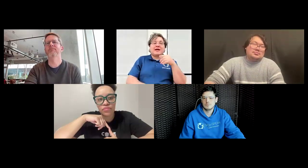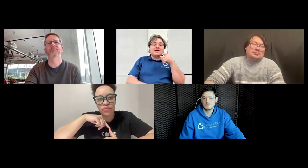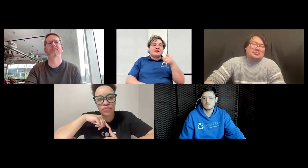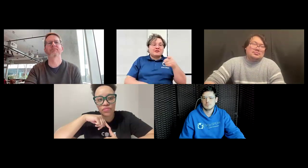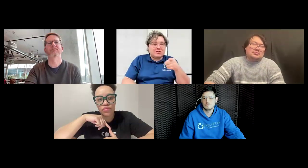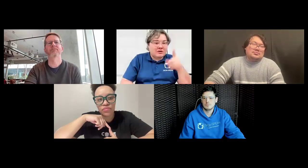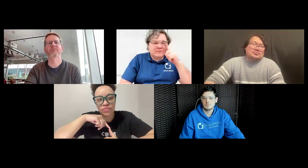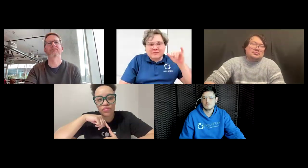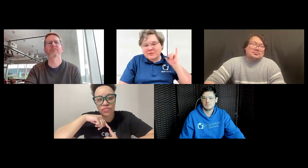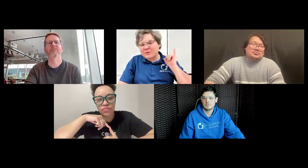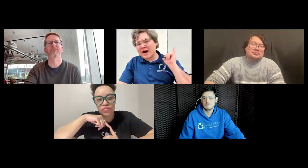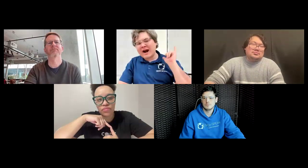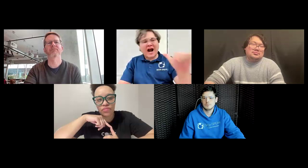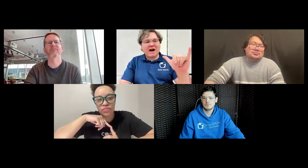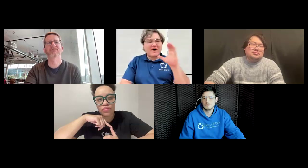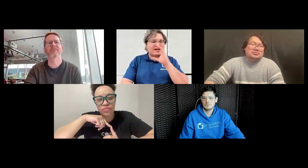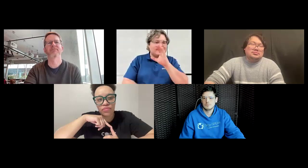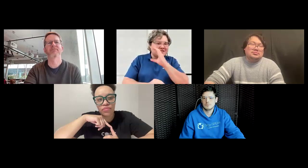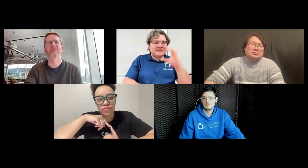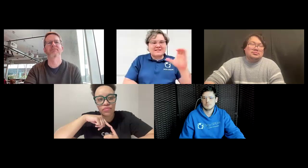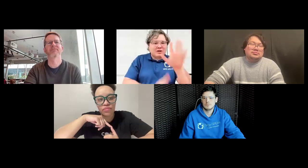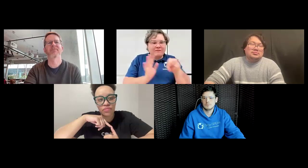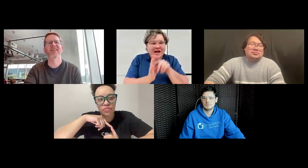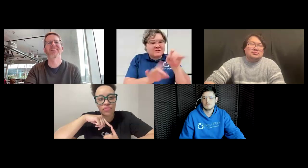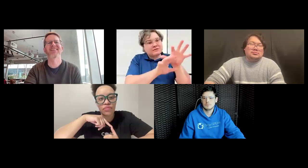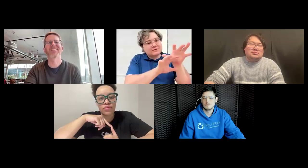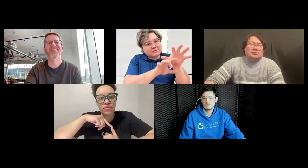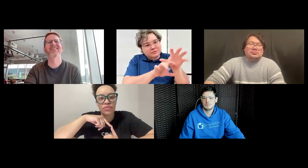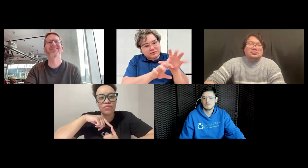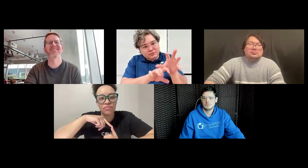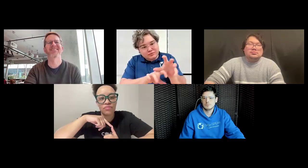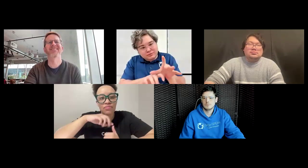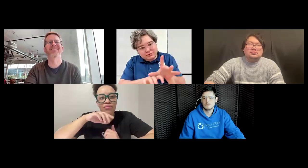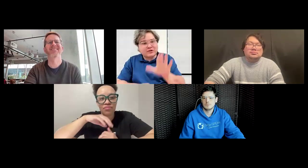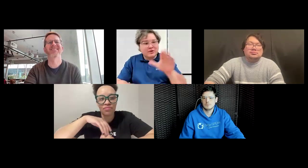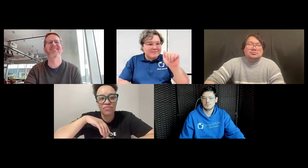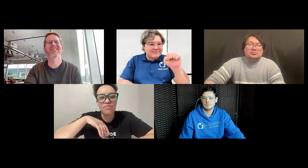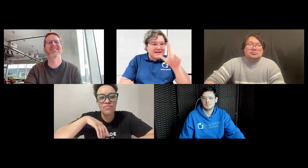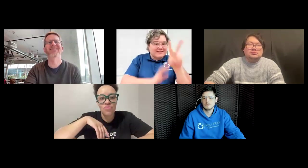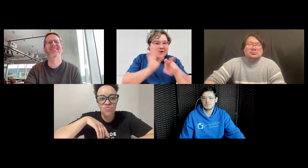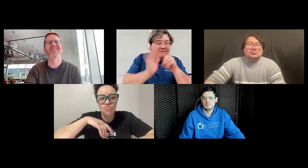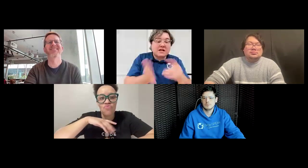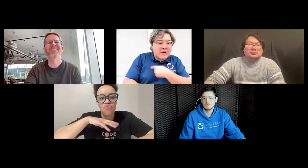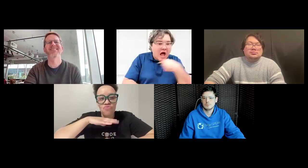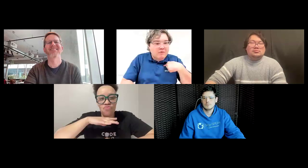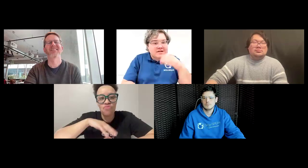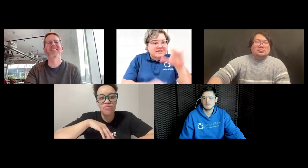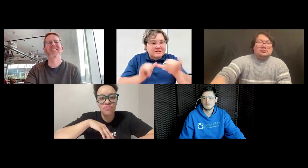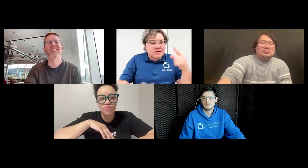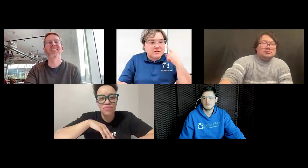for deaf individuals on social media, to have closed captioning forever on there and trying to get that to be the